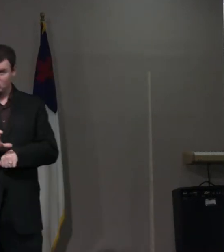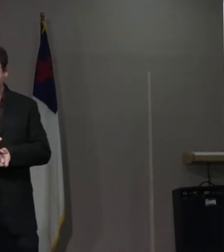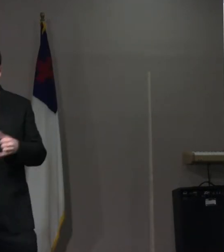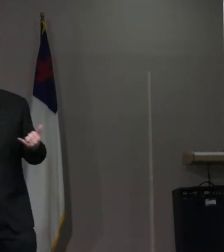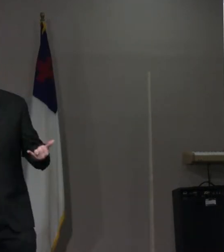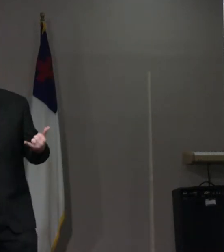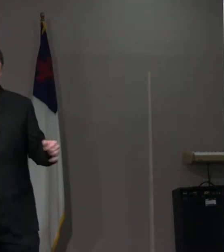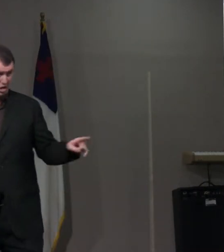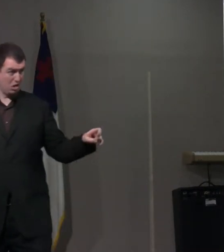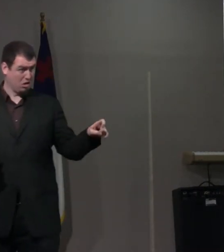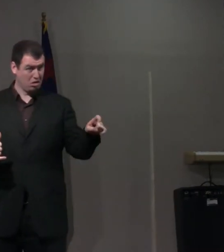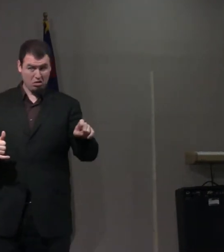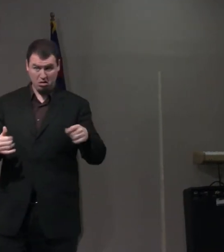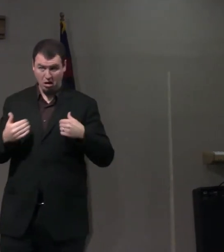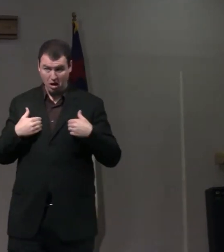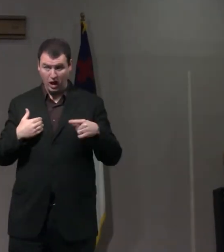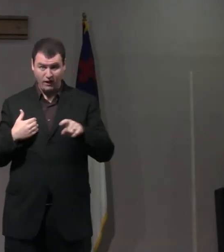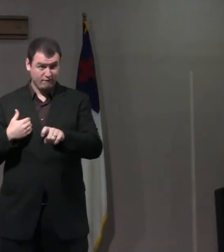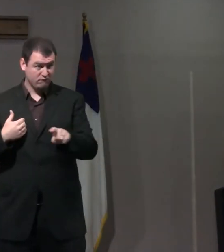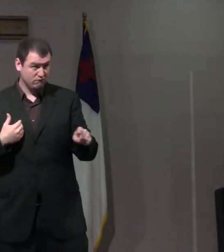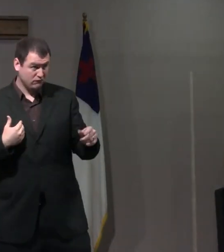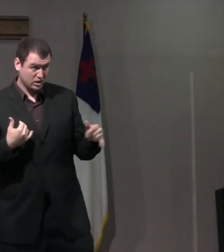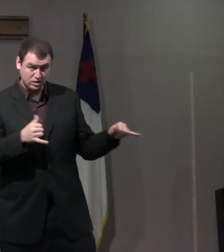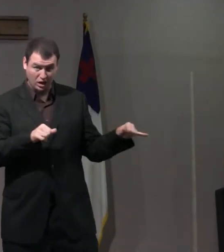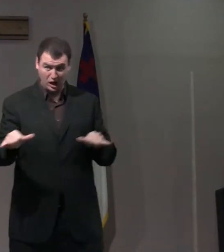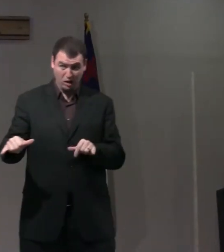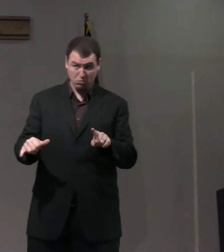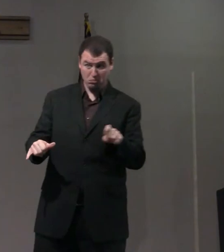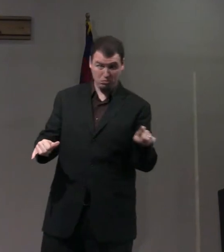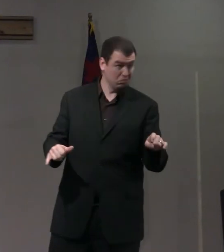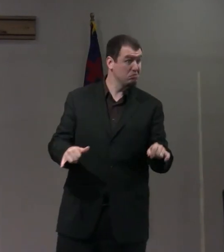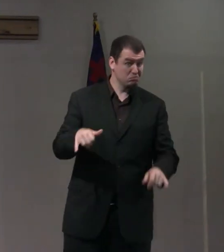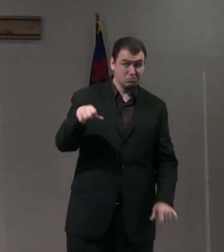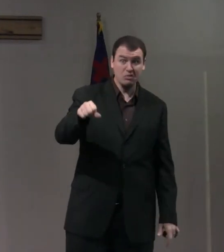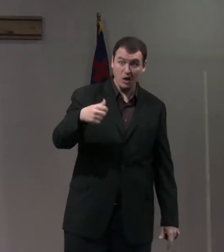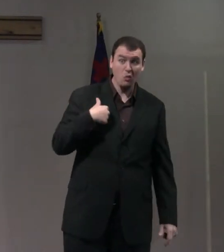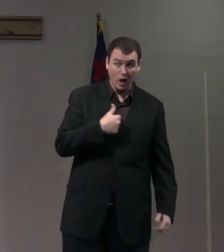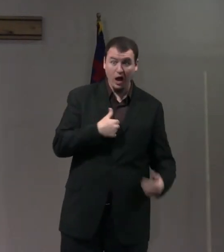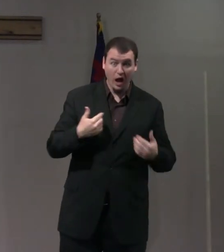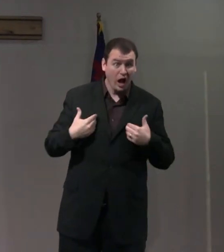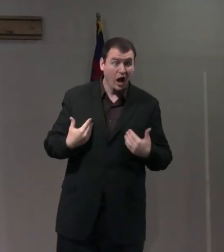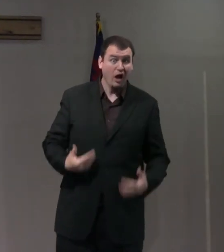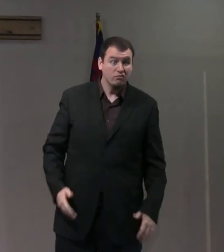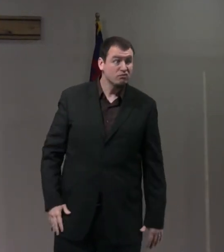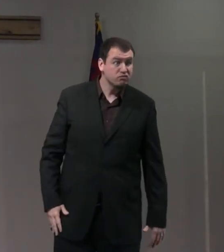So, it's the same in church today, right? We have the same thing? Yes, we do.